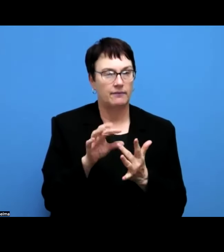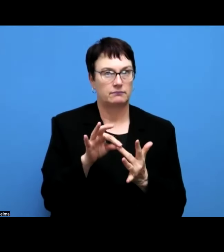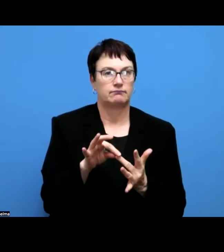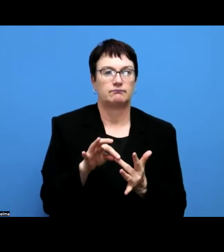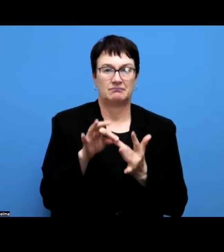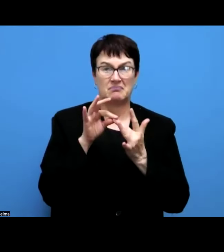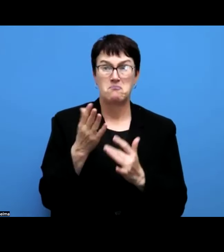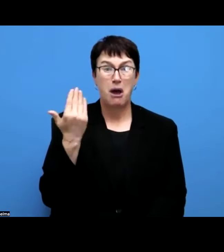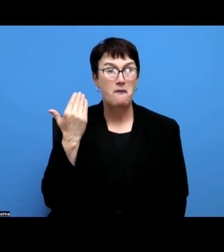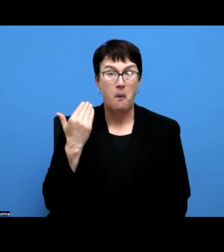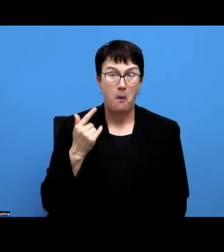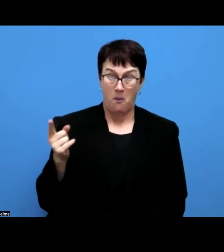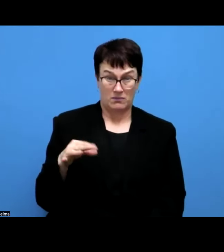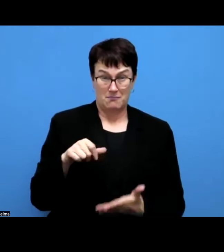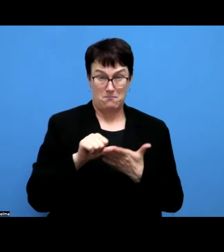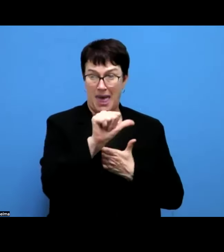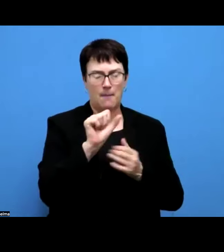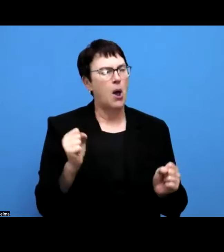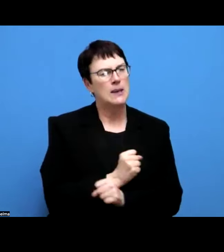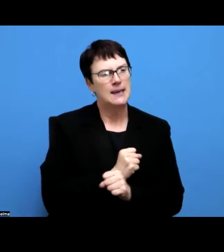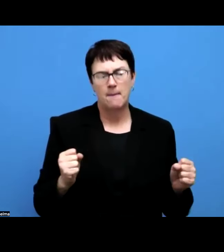unaffordable and